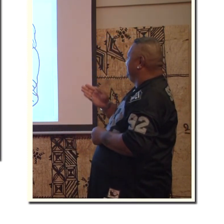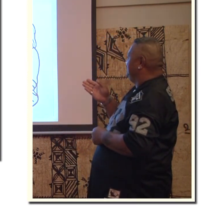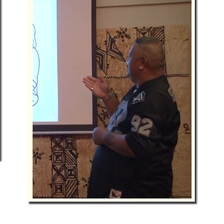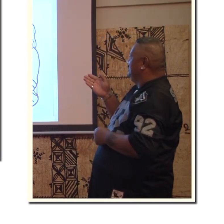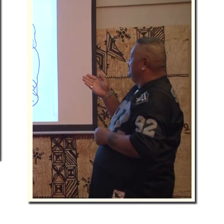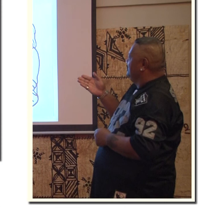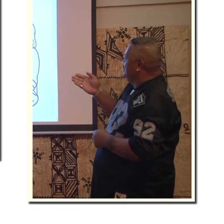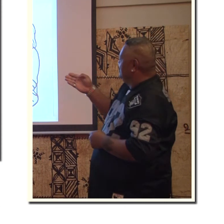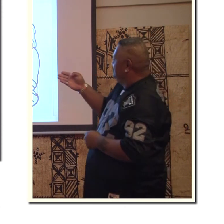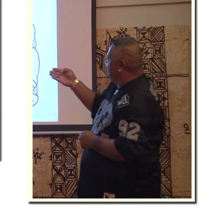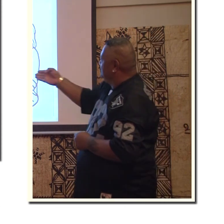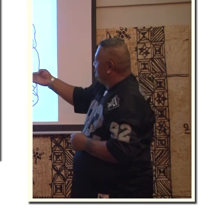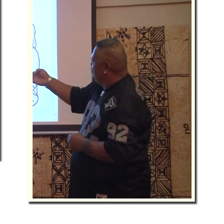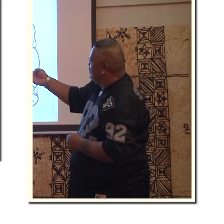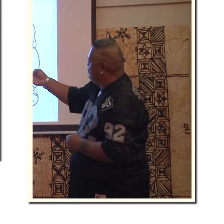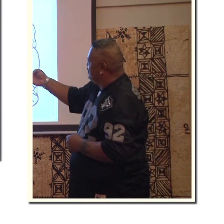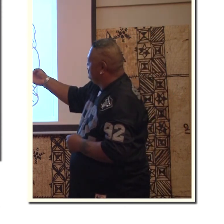No?